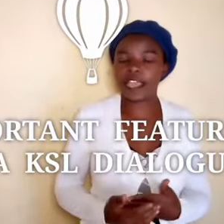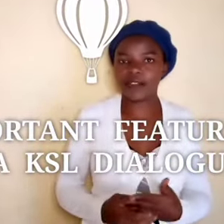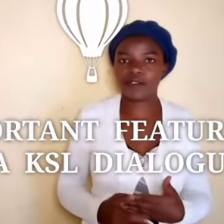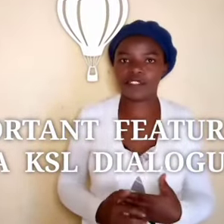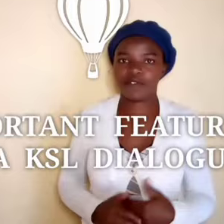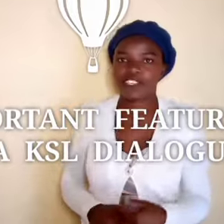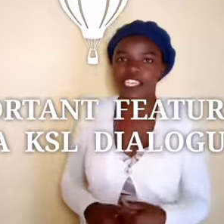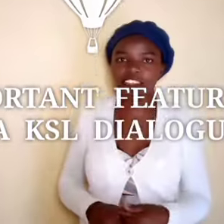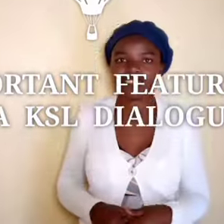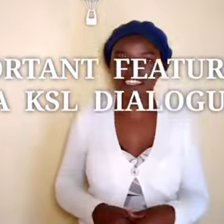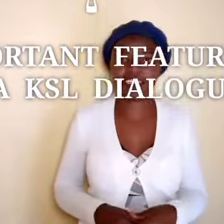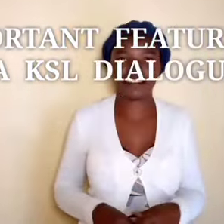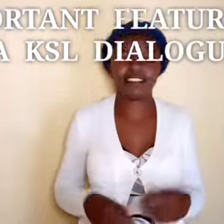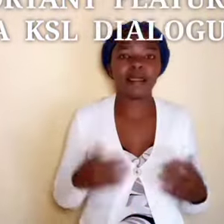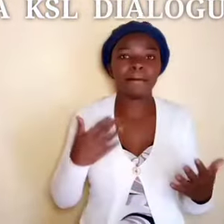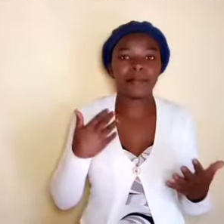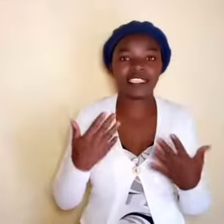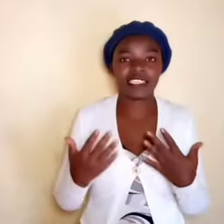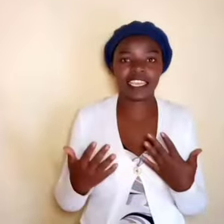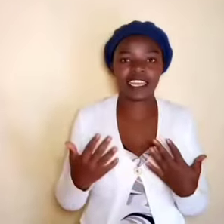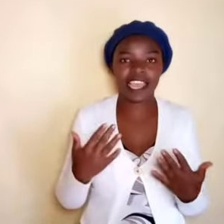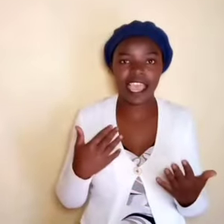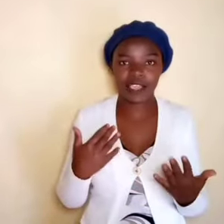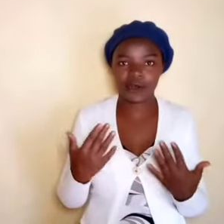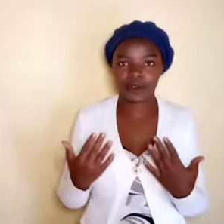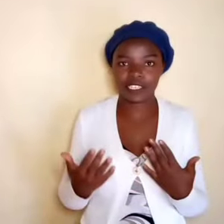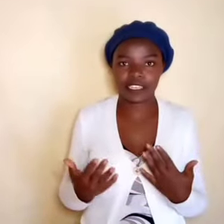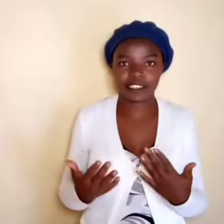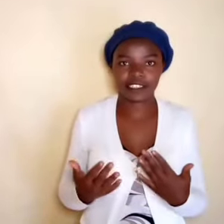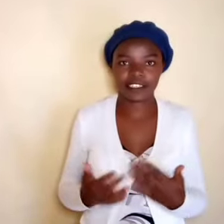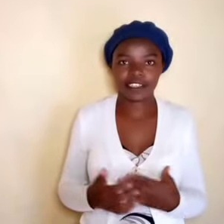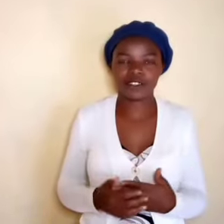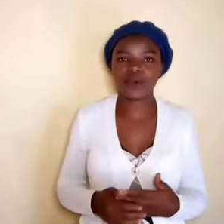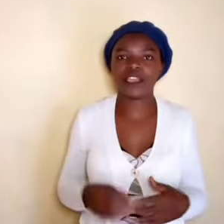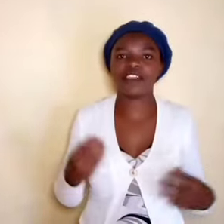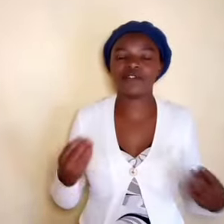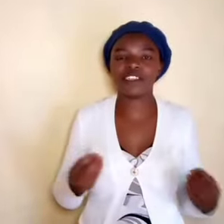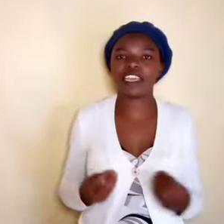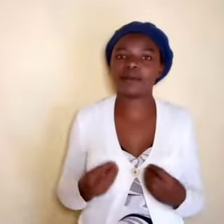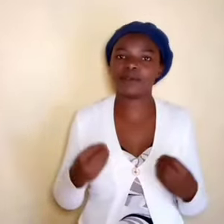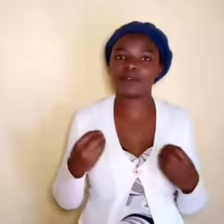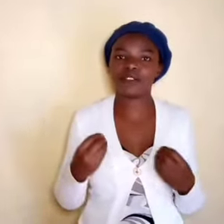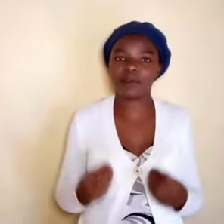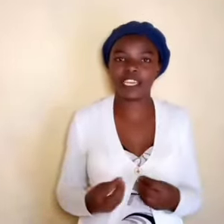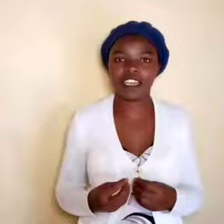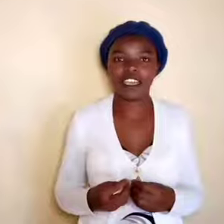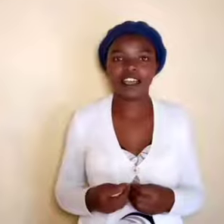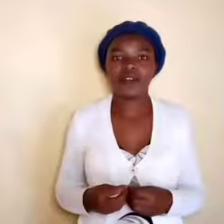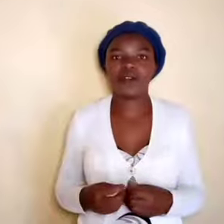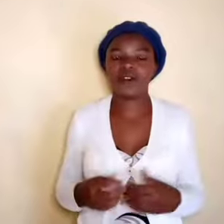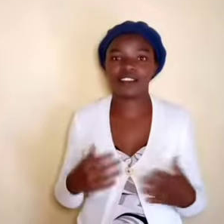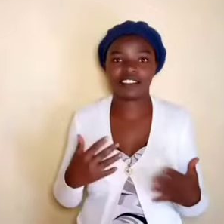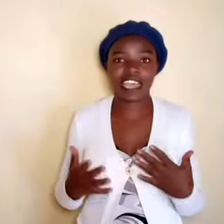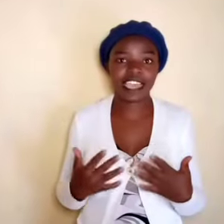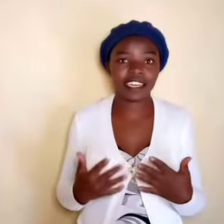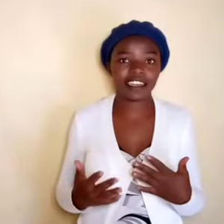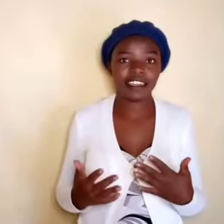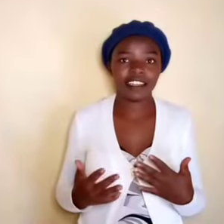One of the features is maintain eye contact. So every time you speak or sign